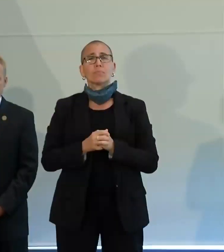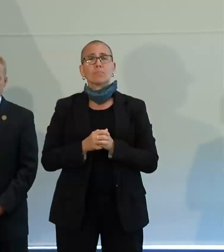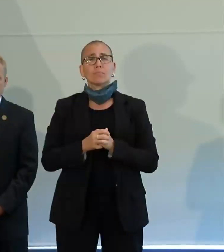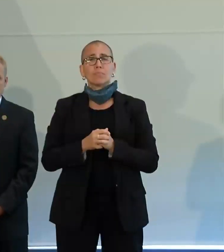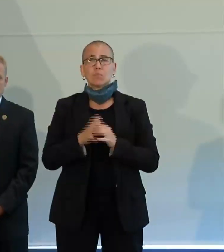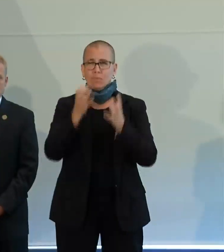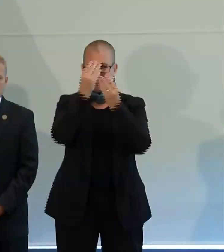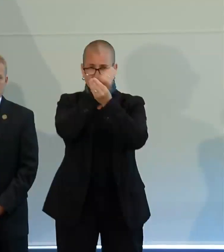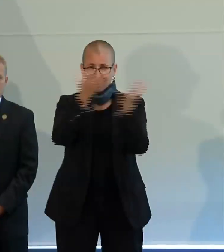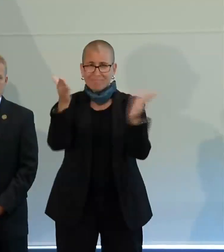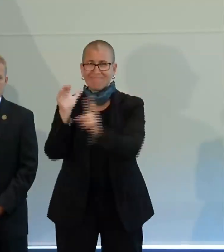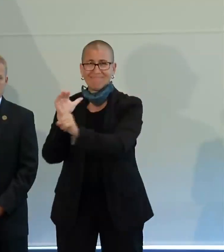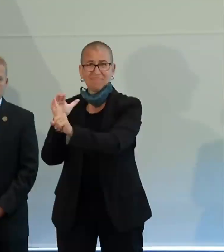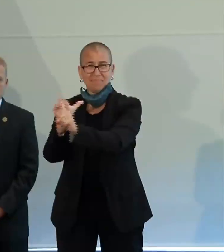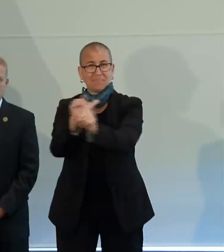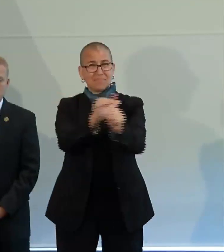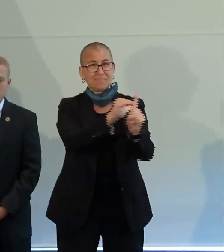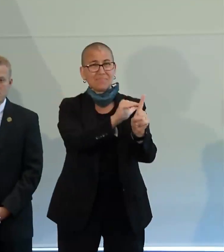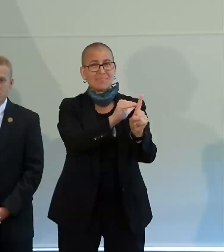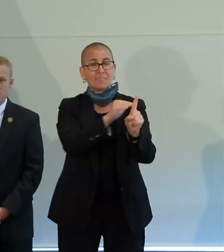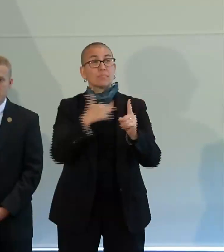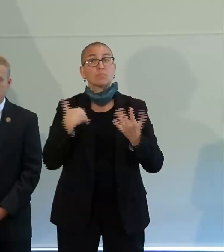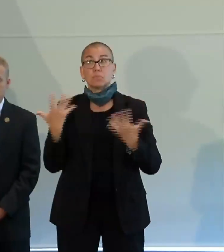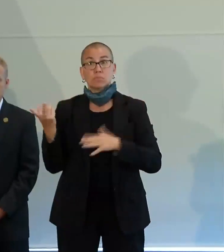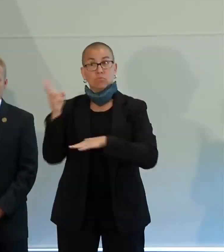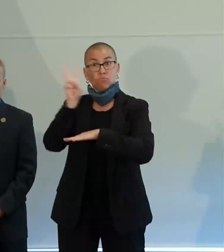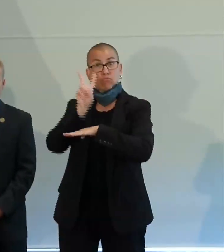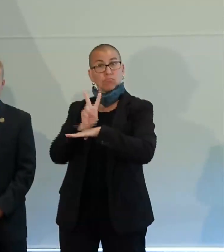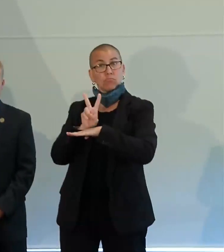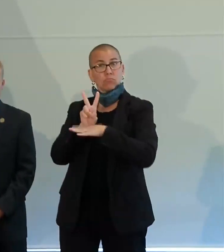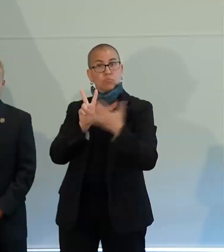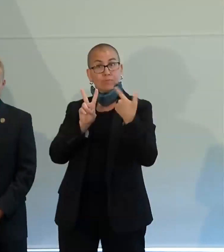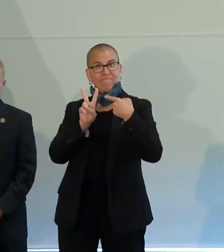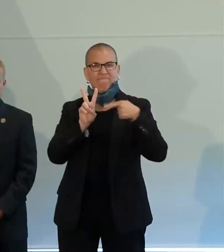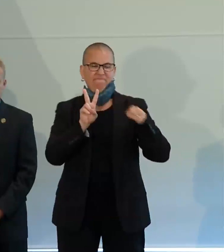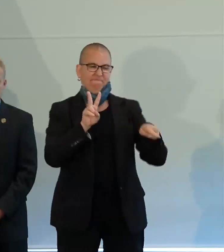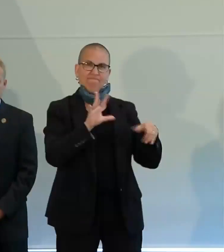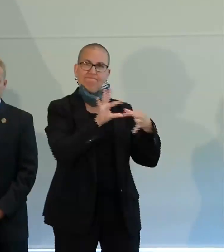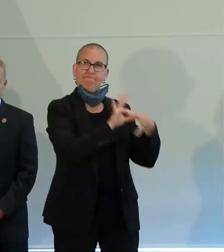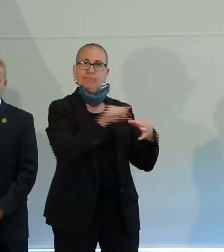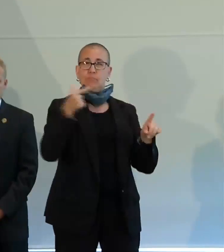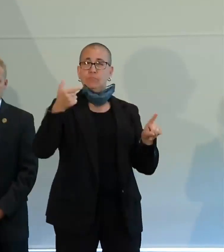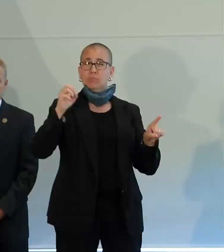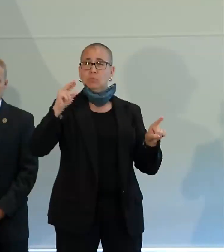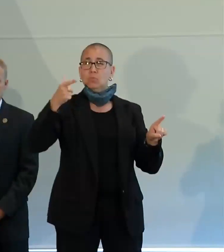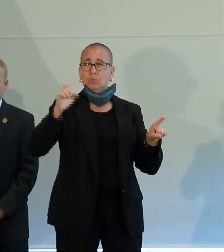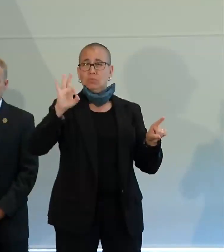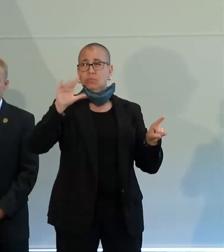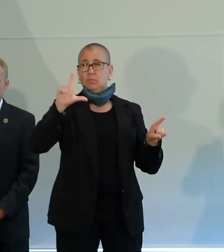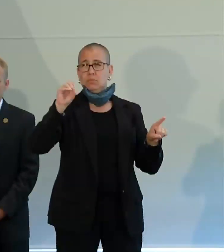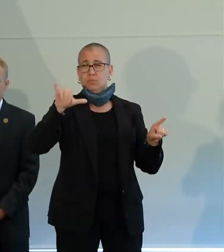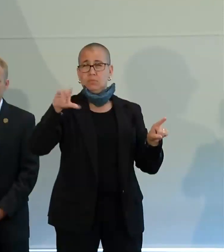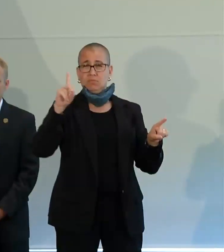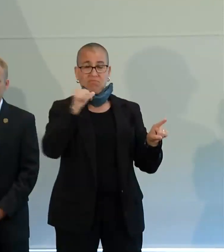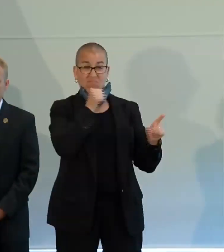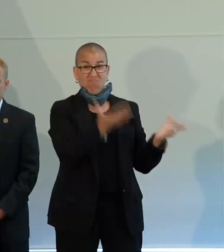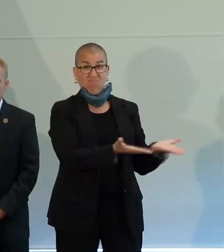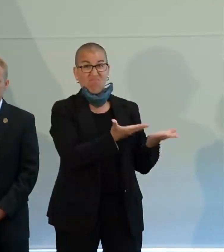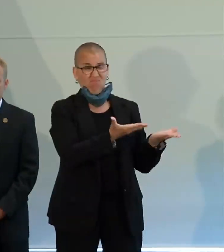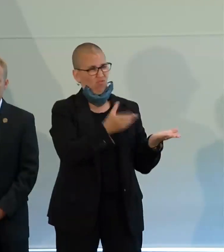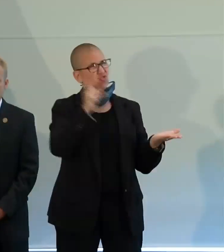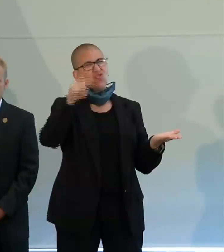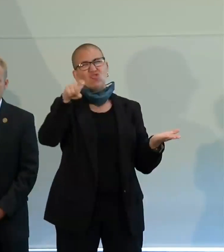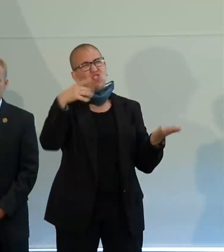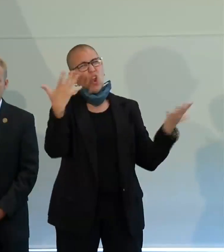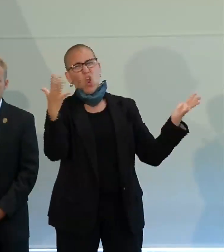is that we're here today because George Floyd is not here. He should be here. He should be